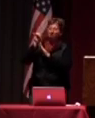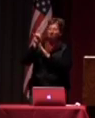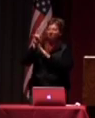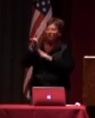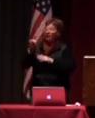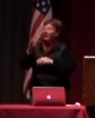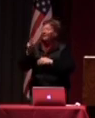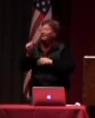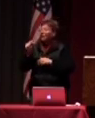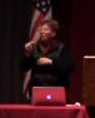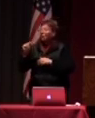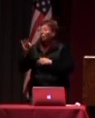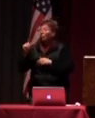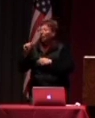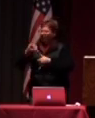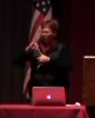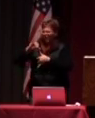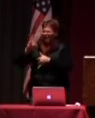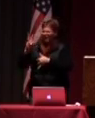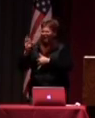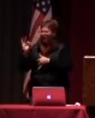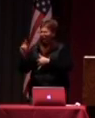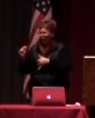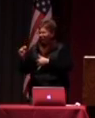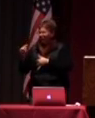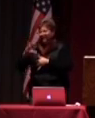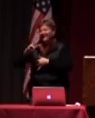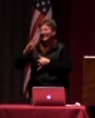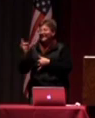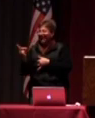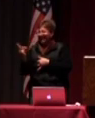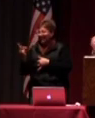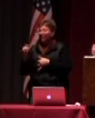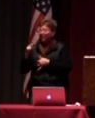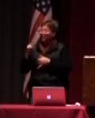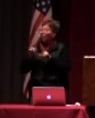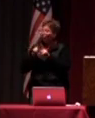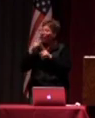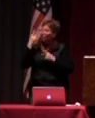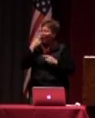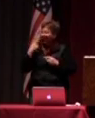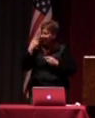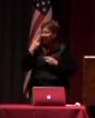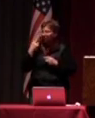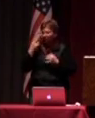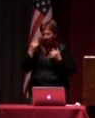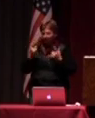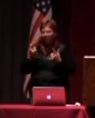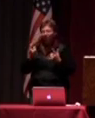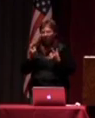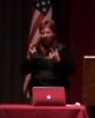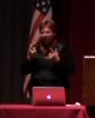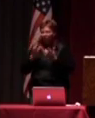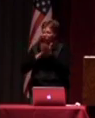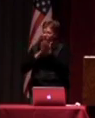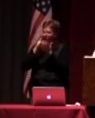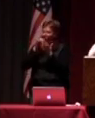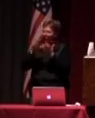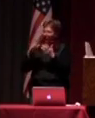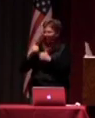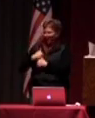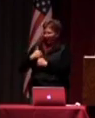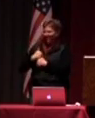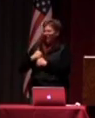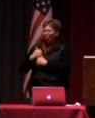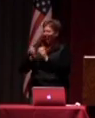was 6'8", and they were each considered particularly handsome. All of them were hailed for their military ability and their